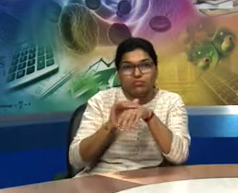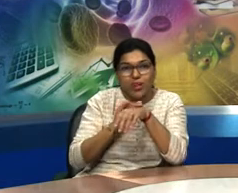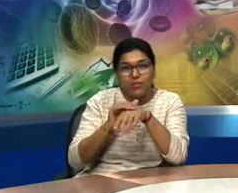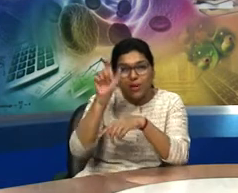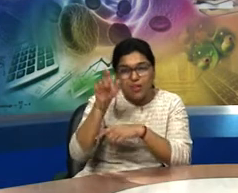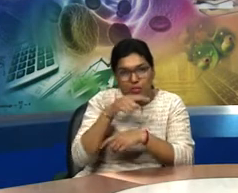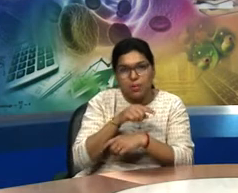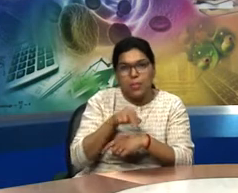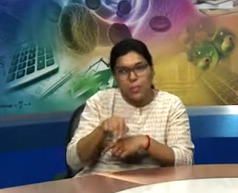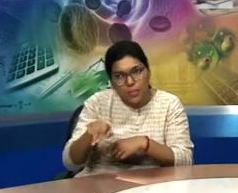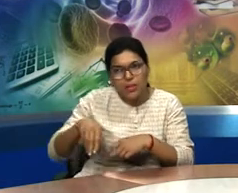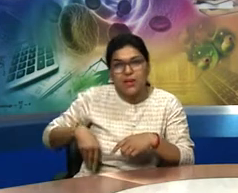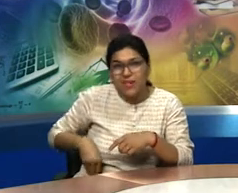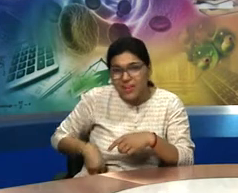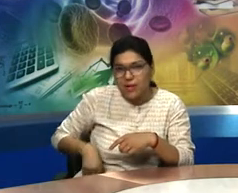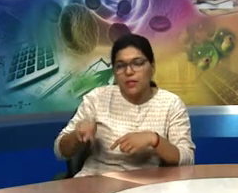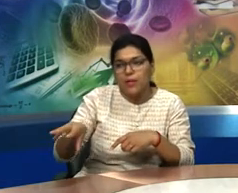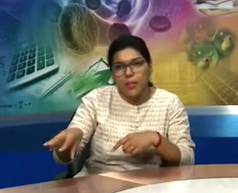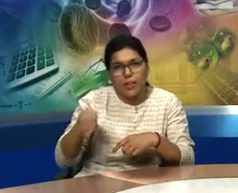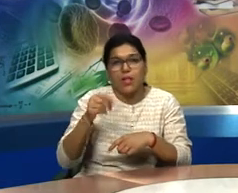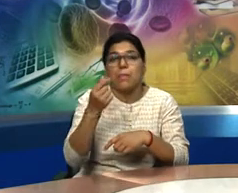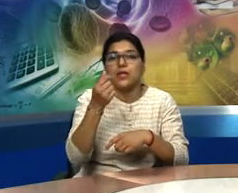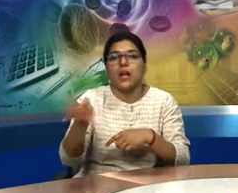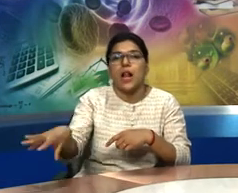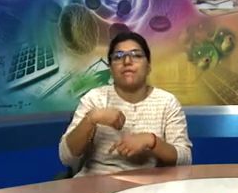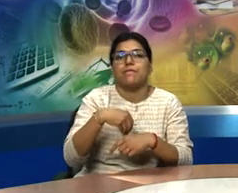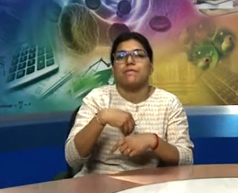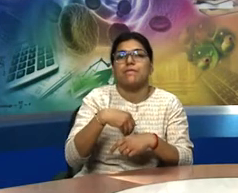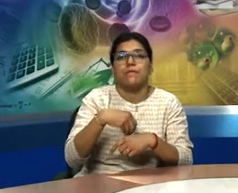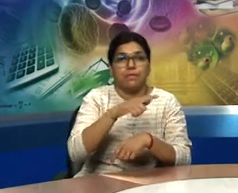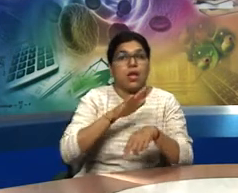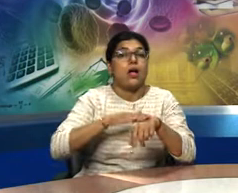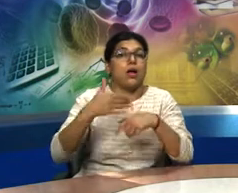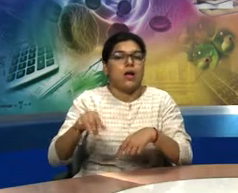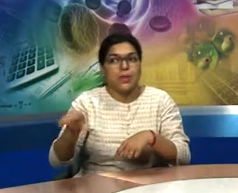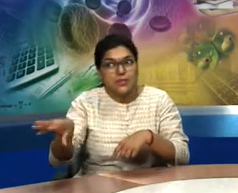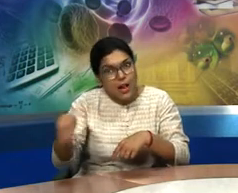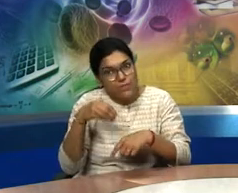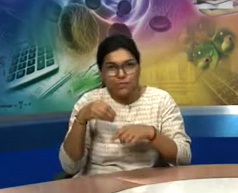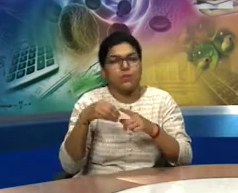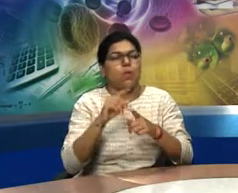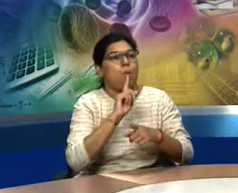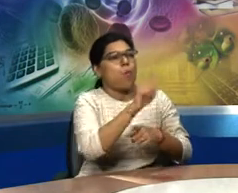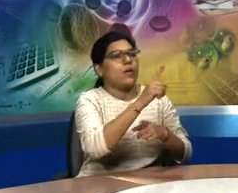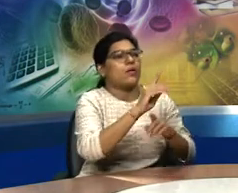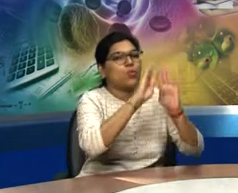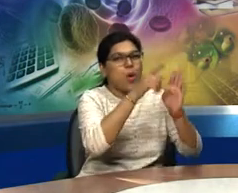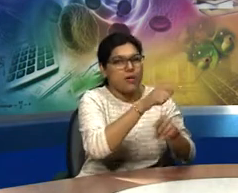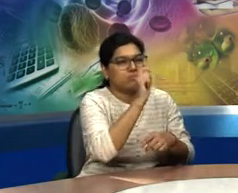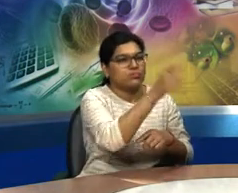Mahatma Gandhi, along with the cousin, began to steal coins from the servants' pocket